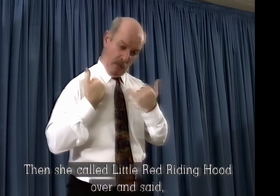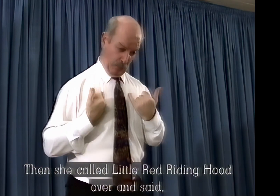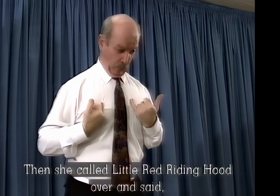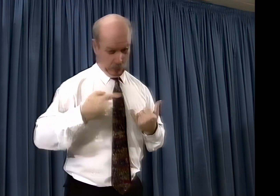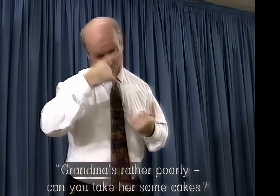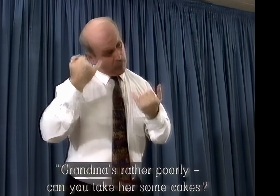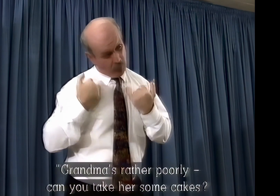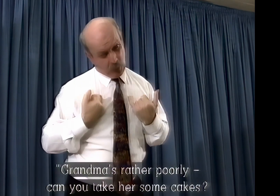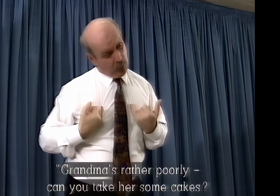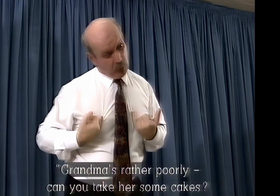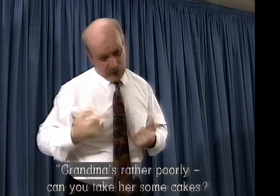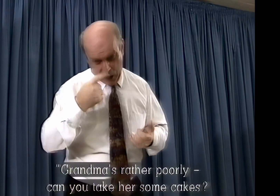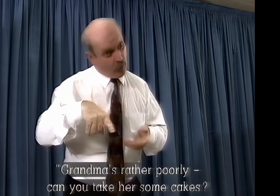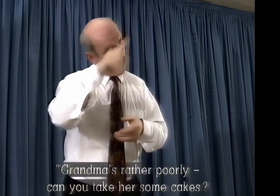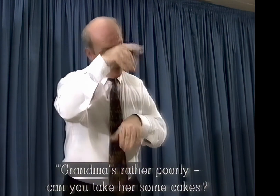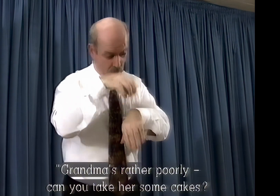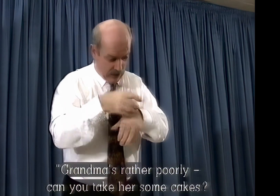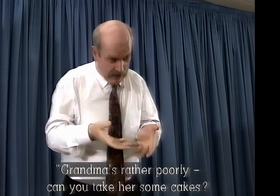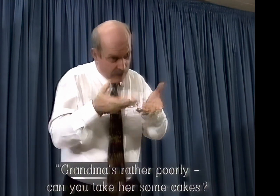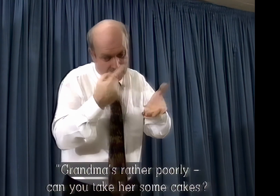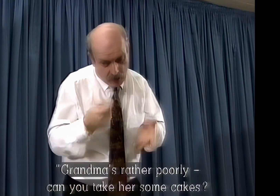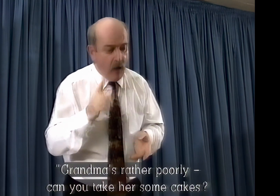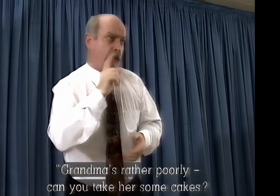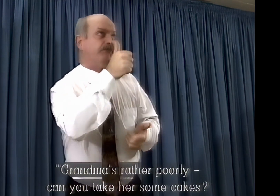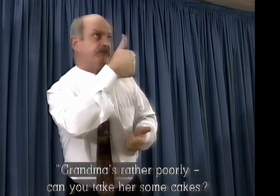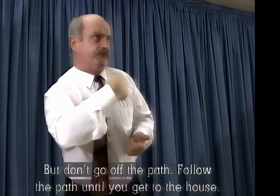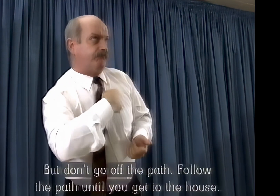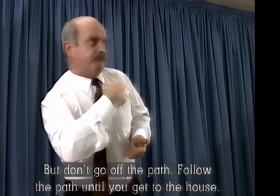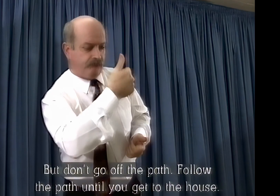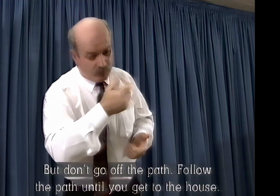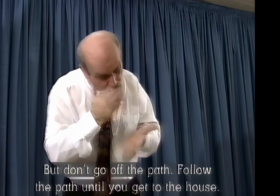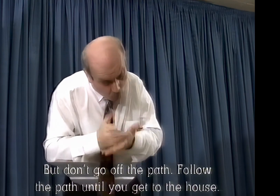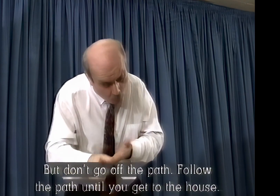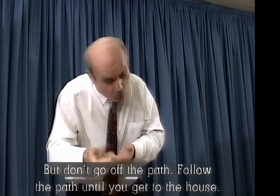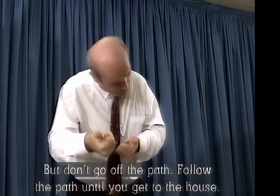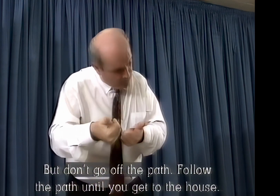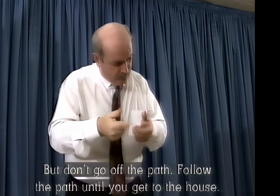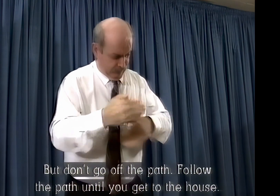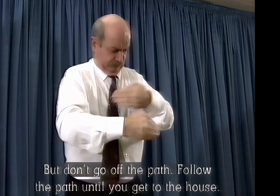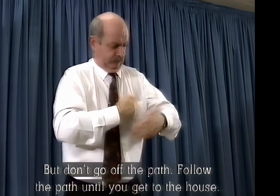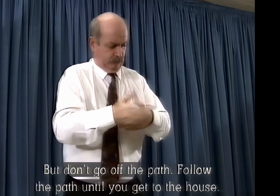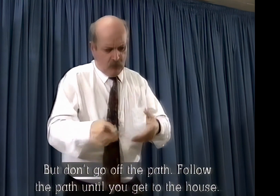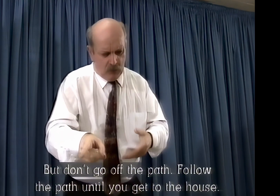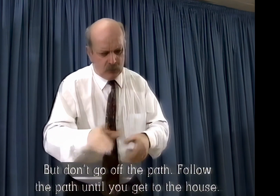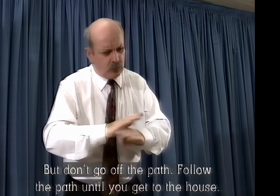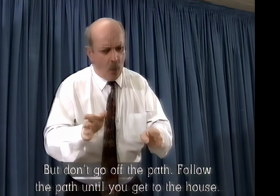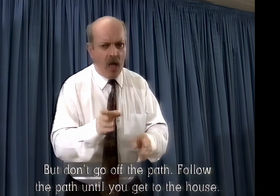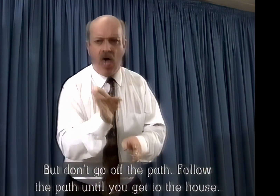Riding Hood, Grandma's rather poorly. Do you think you could go round to her and take some of these cakes with you?" "Yes, certainly, Mummy." "All right, then. Now